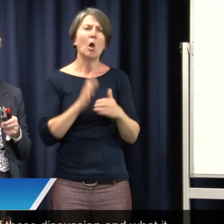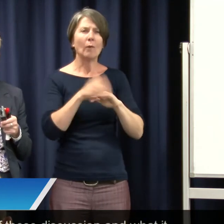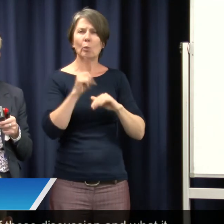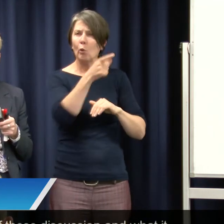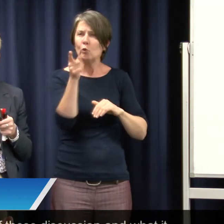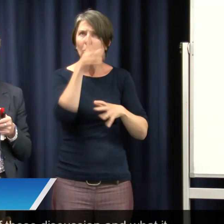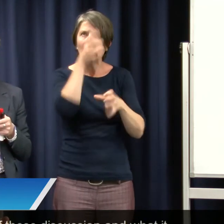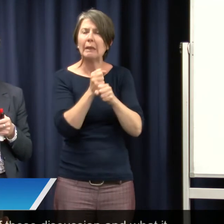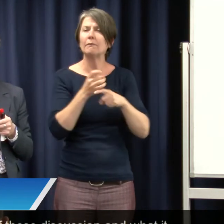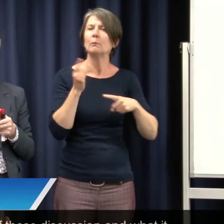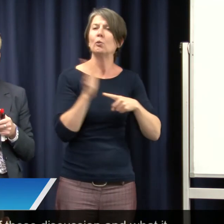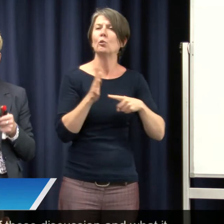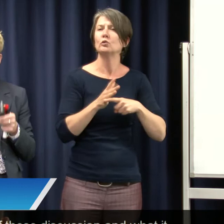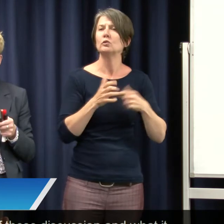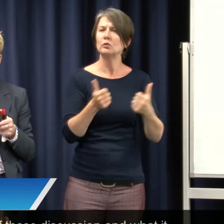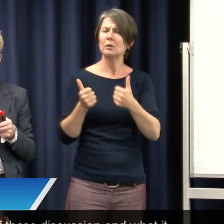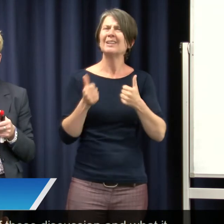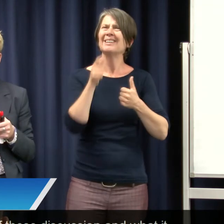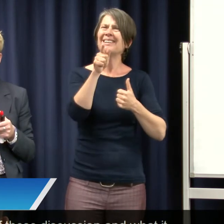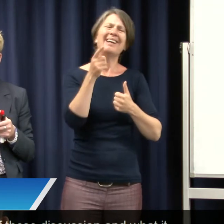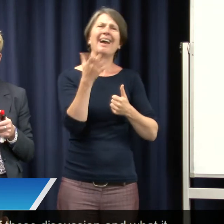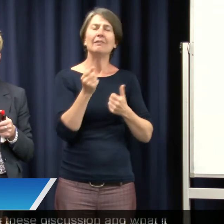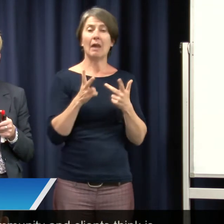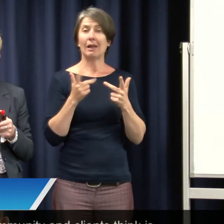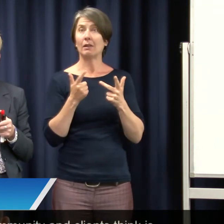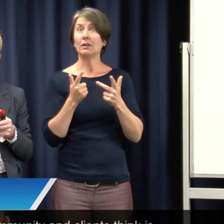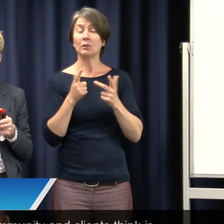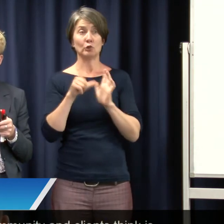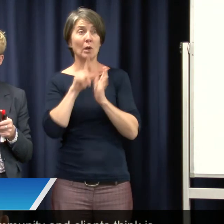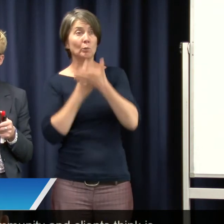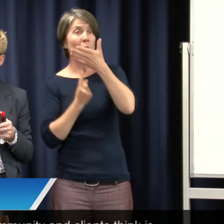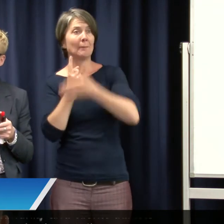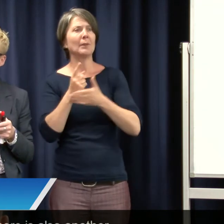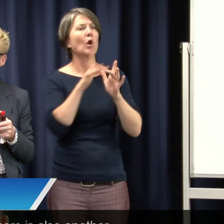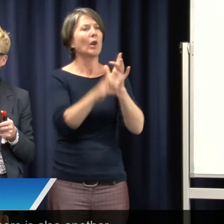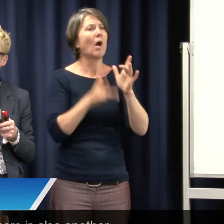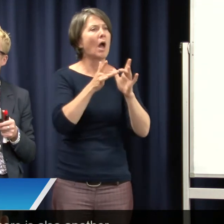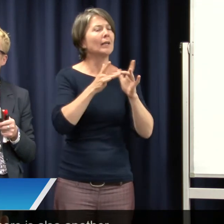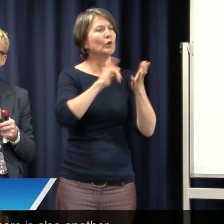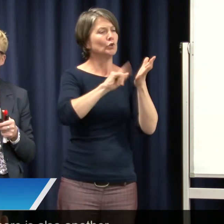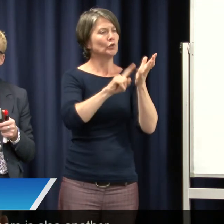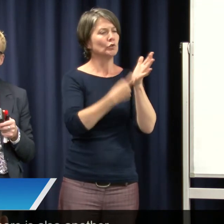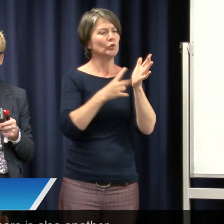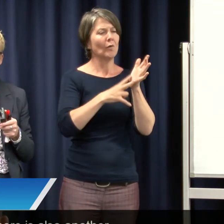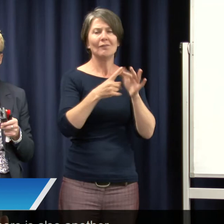important. There's also another opportunity, and that's through an online survey. So on our website, if